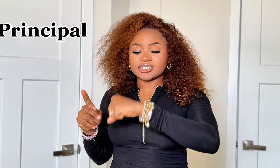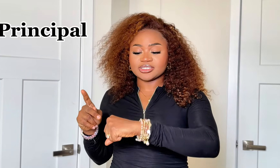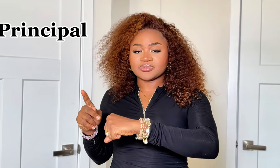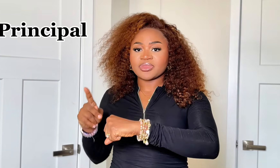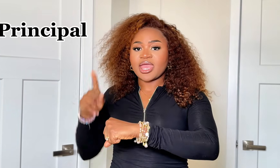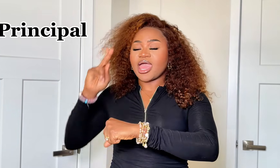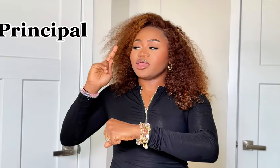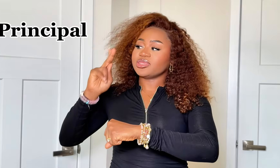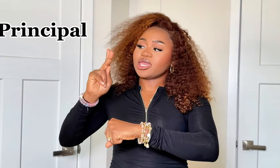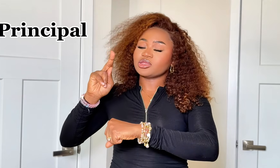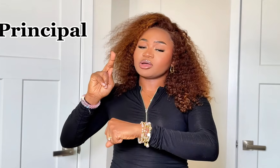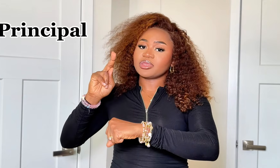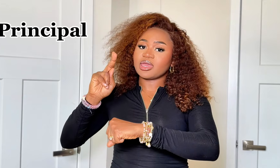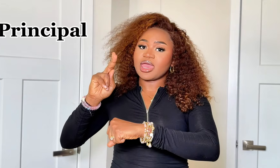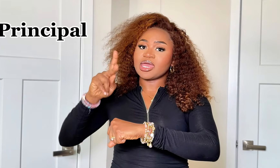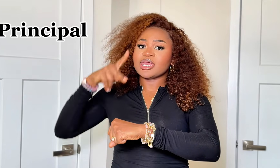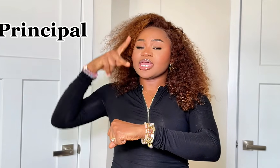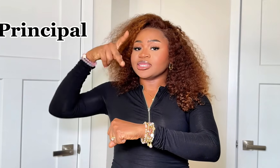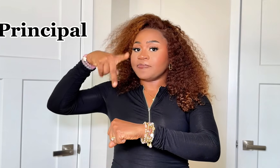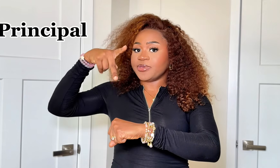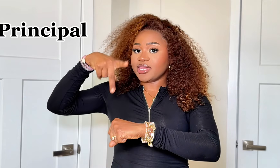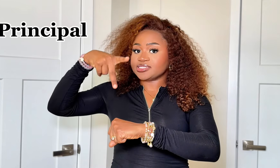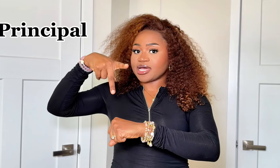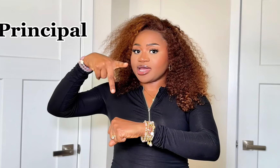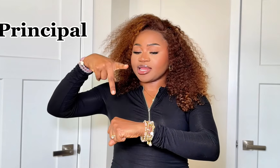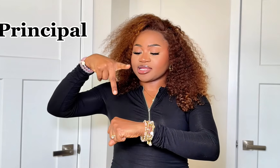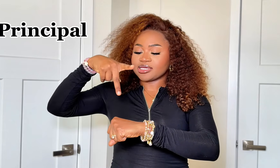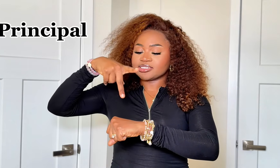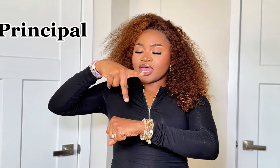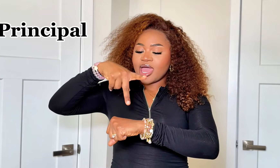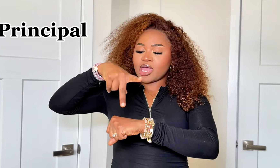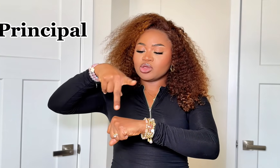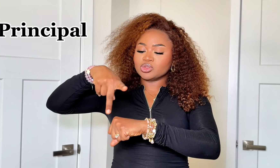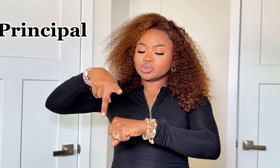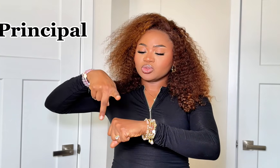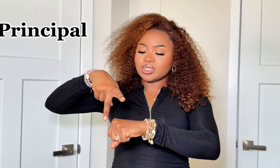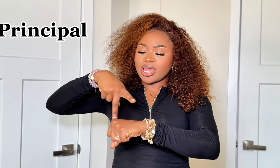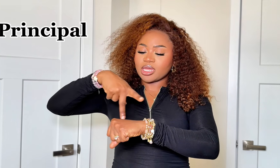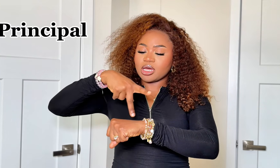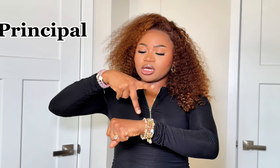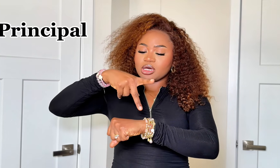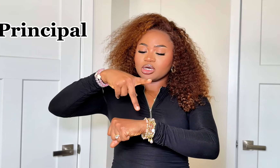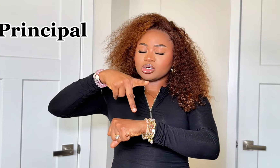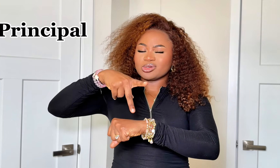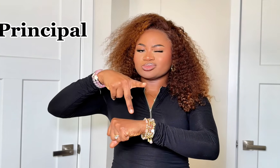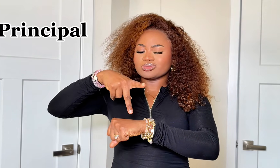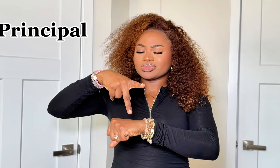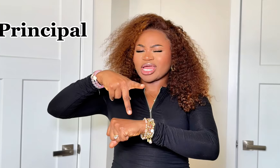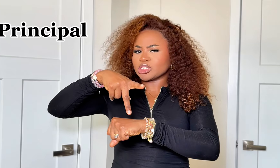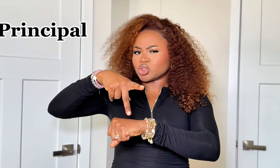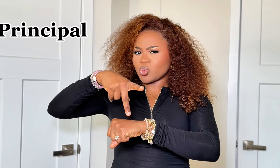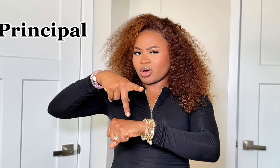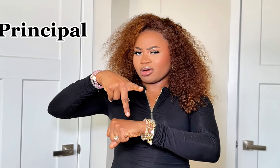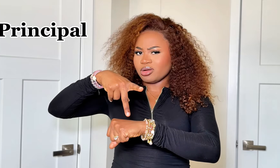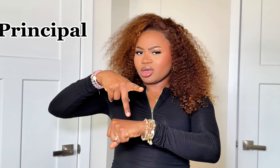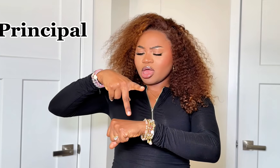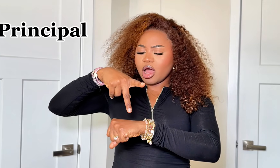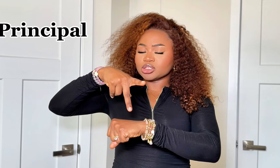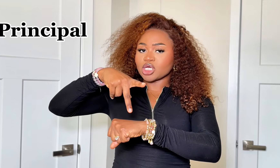this. And you take your dominant hand in the P sign like this. And you do like a swirl on top